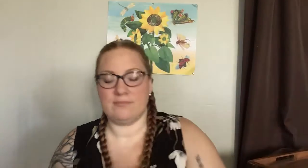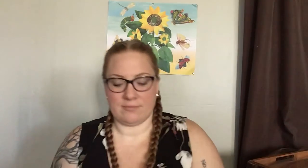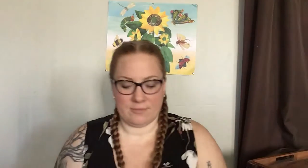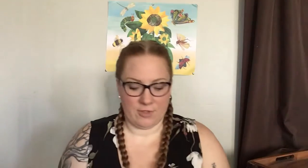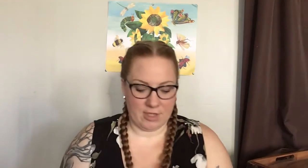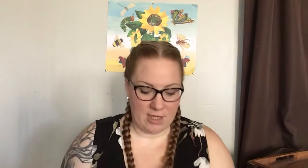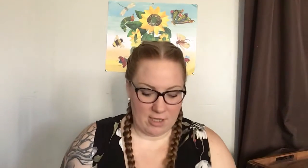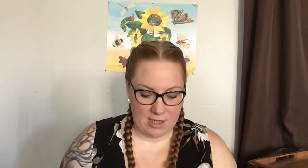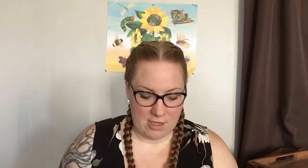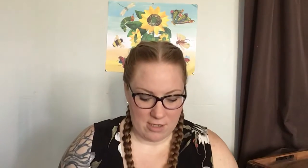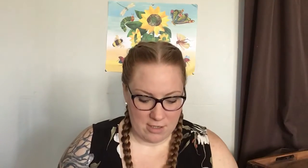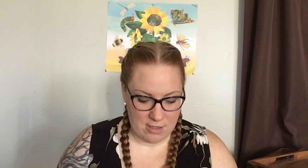Okay.